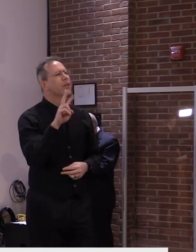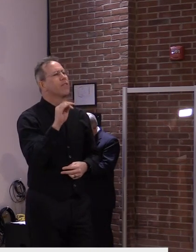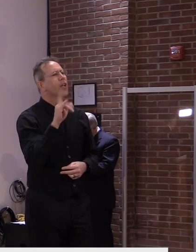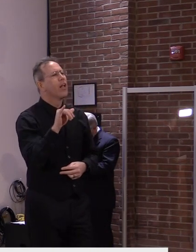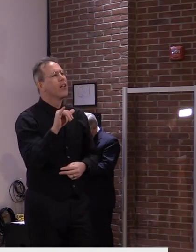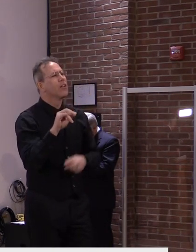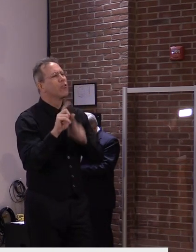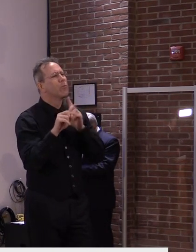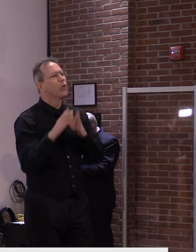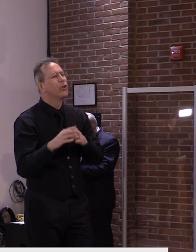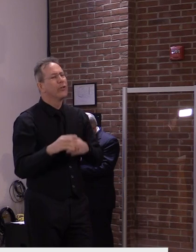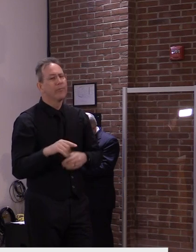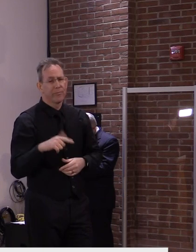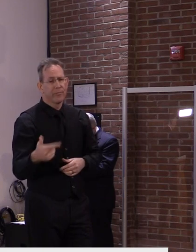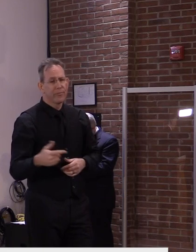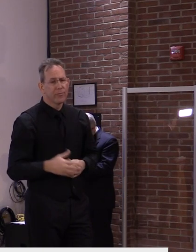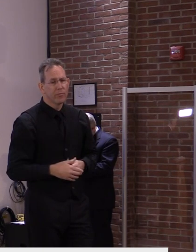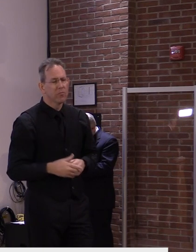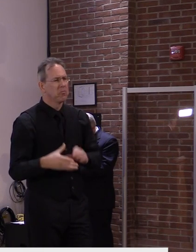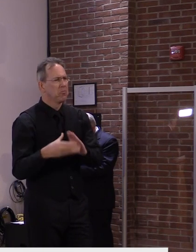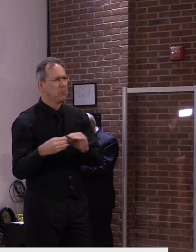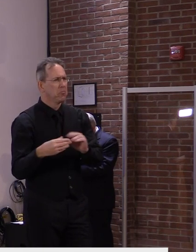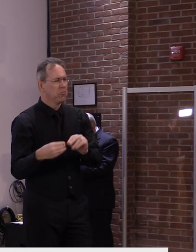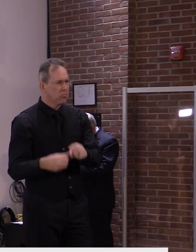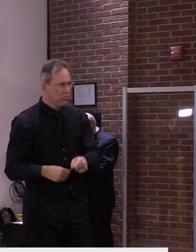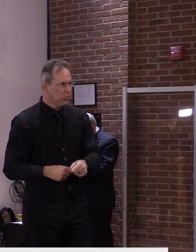Hi, thanks for taking my call. I have a couple of hospitality